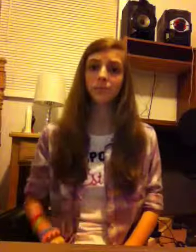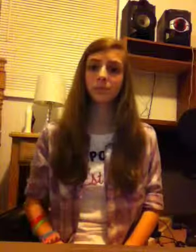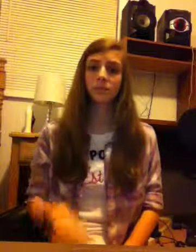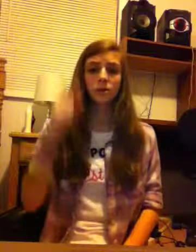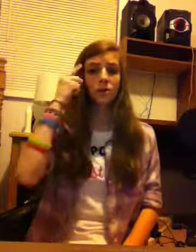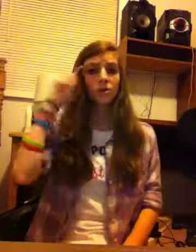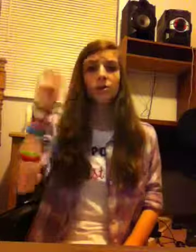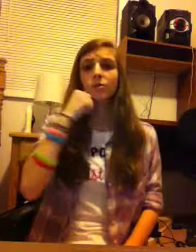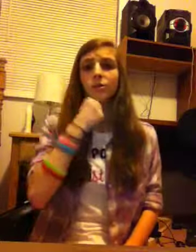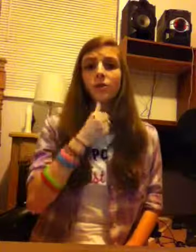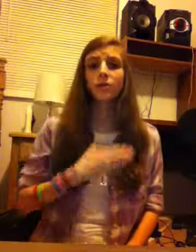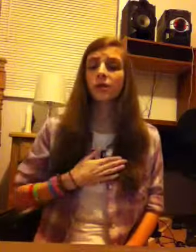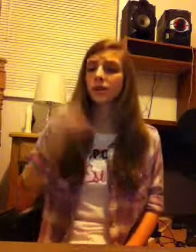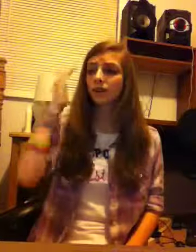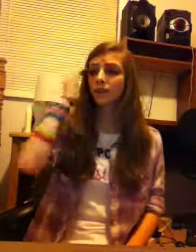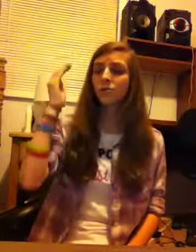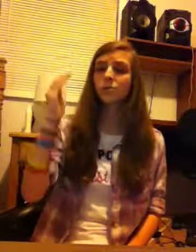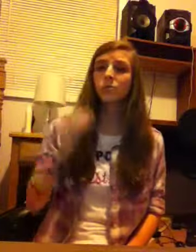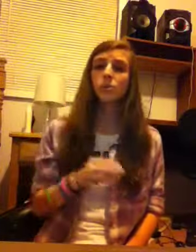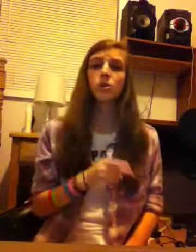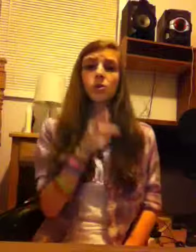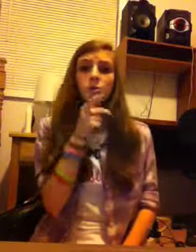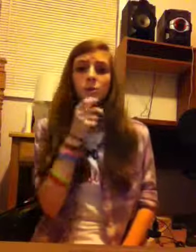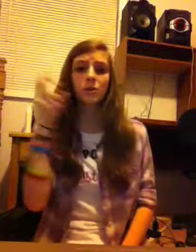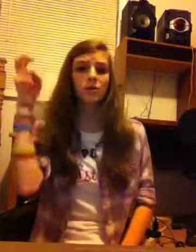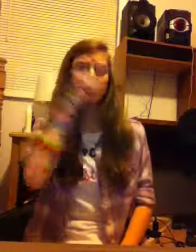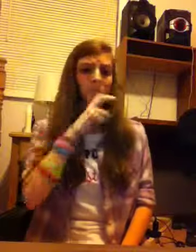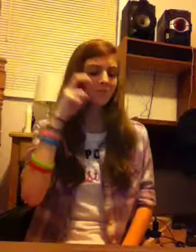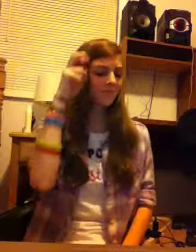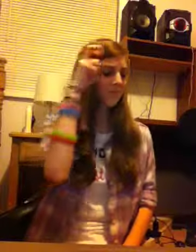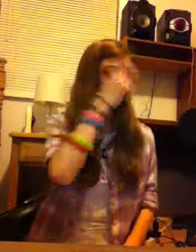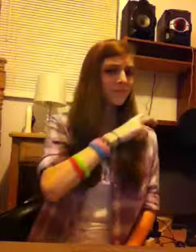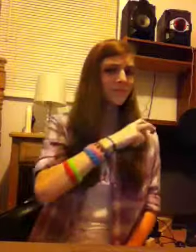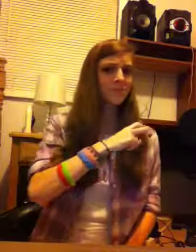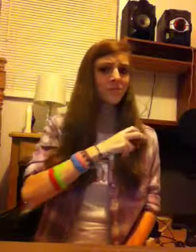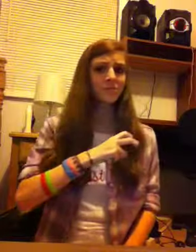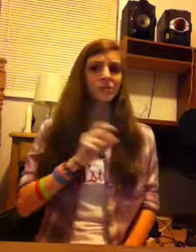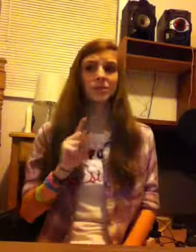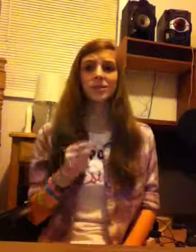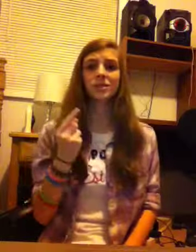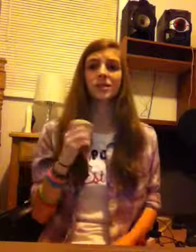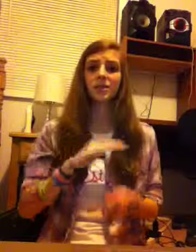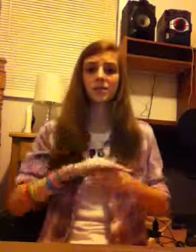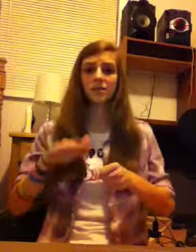For the girl that I knew Who'd be restless just enough